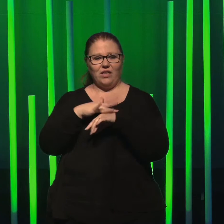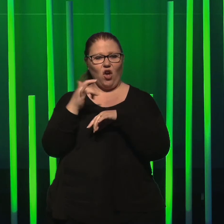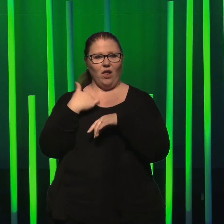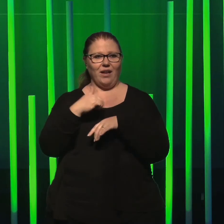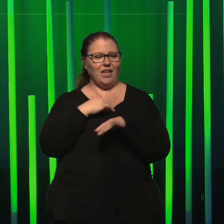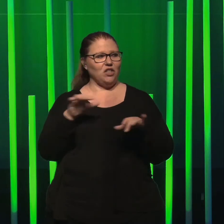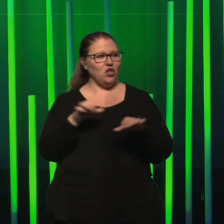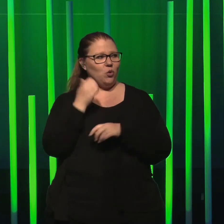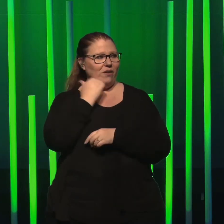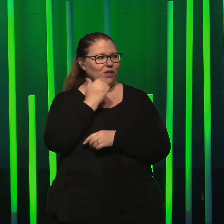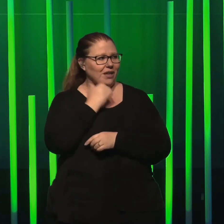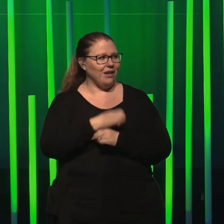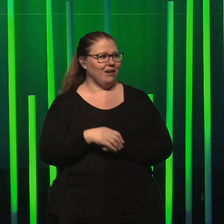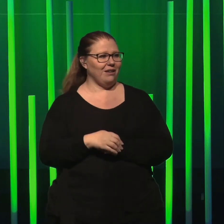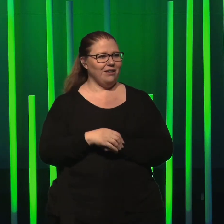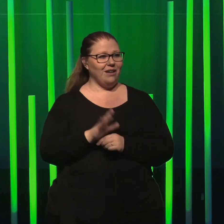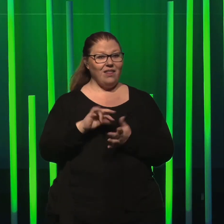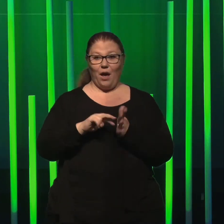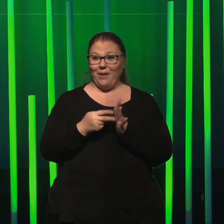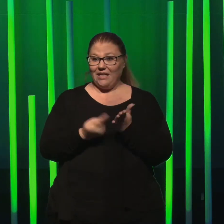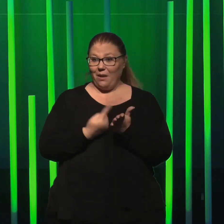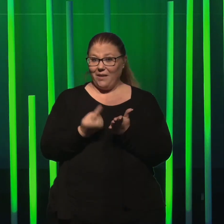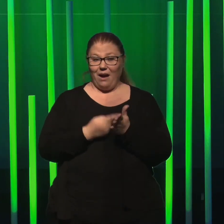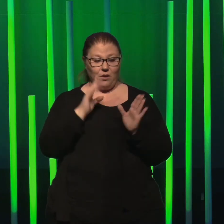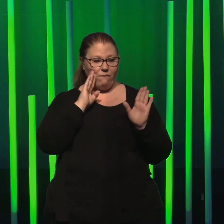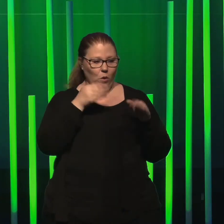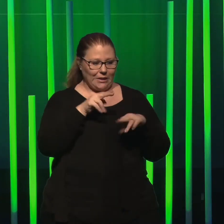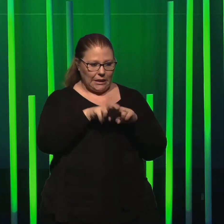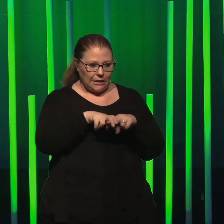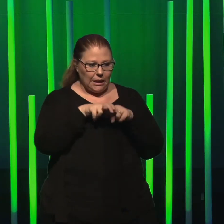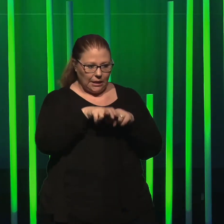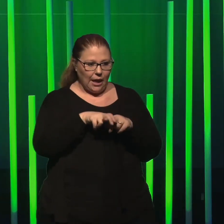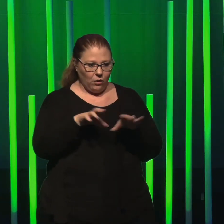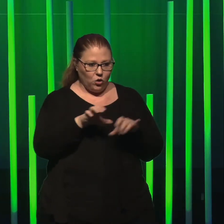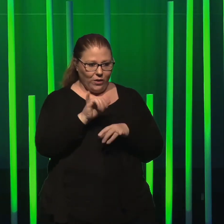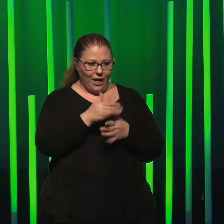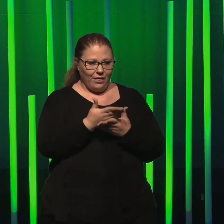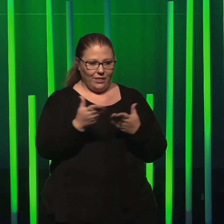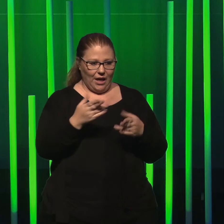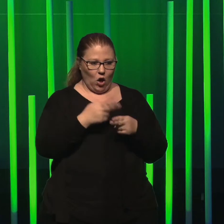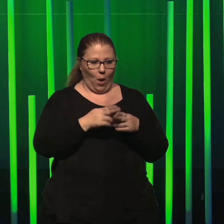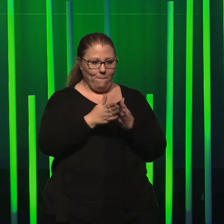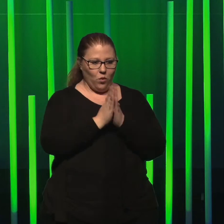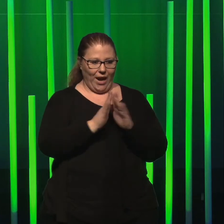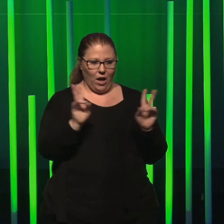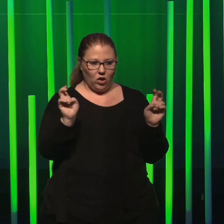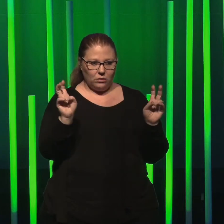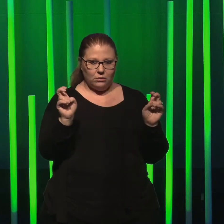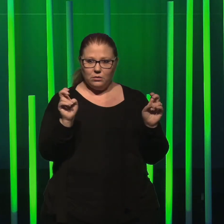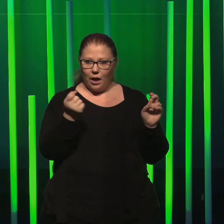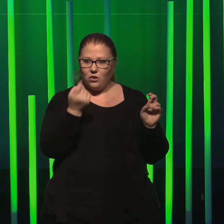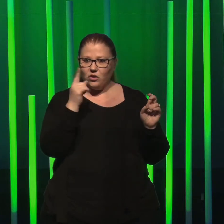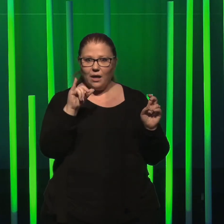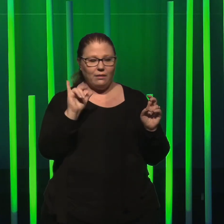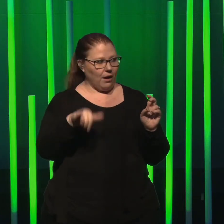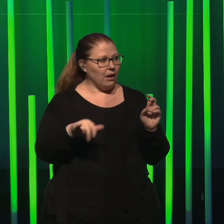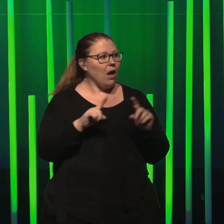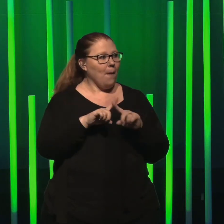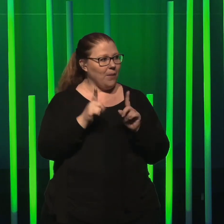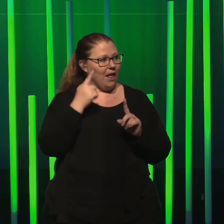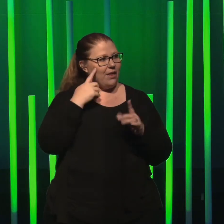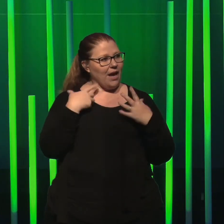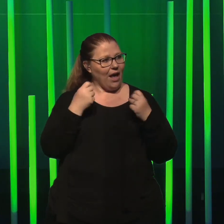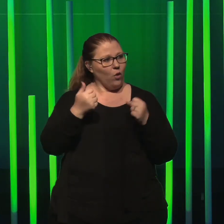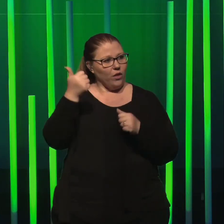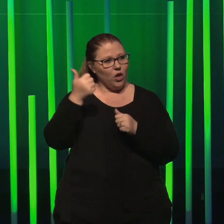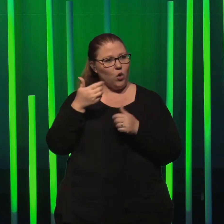lives. Now, that means at times focusing and sitting down and doing this thing called prayer. I get it. But I think a healthier